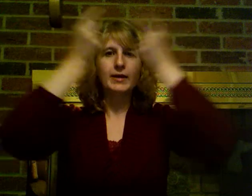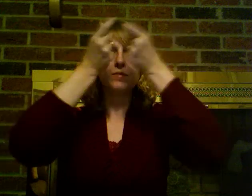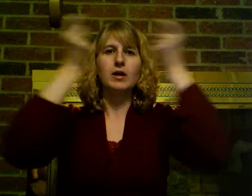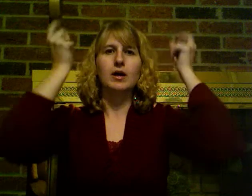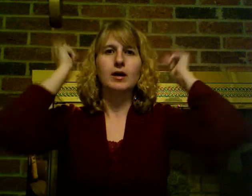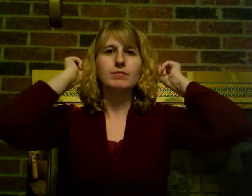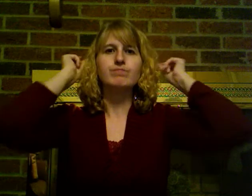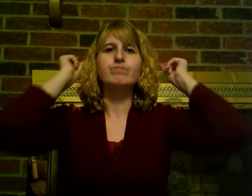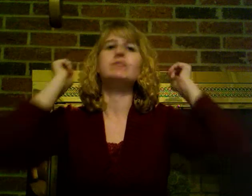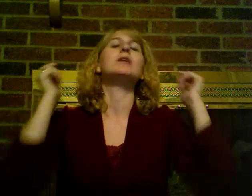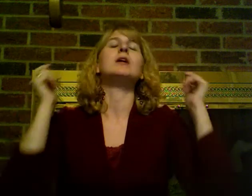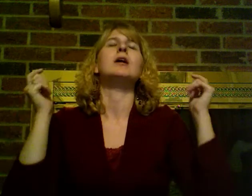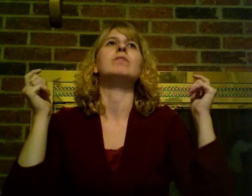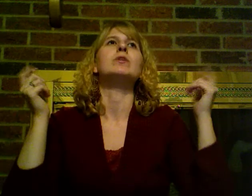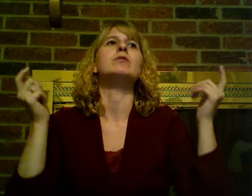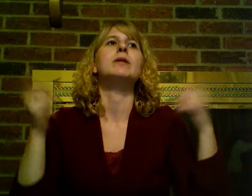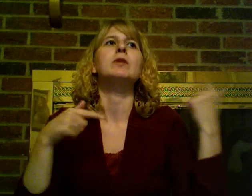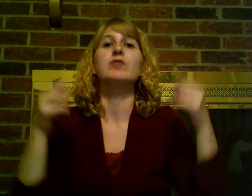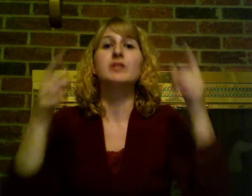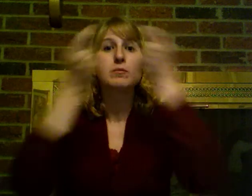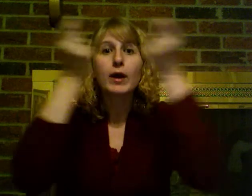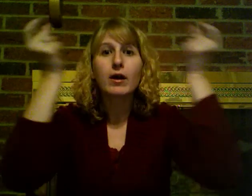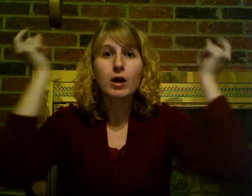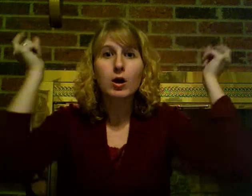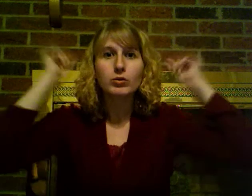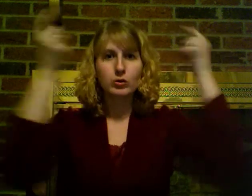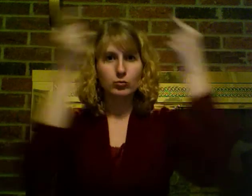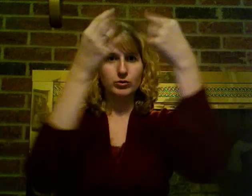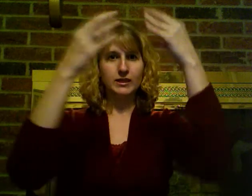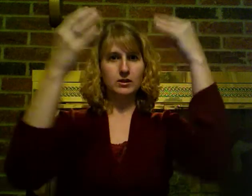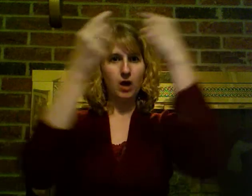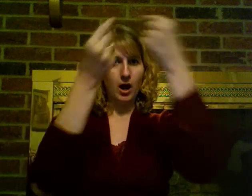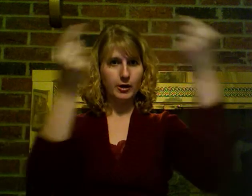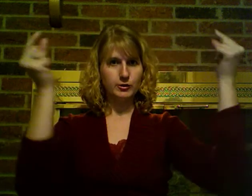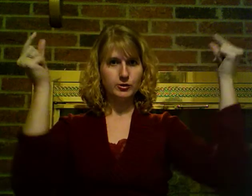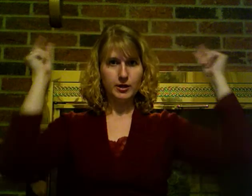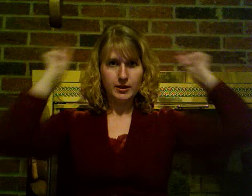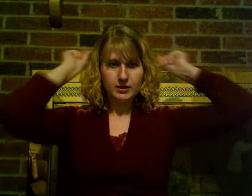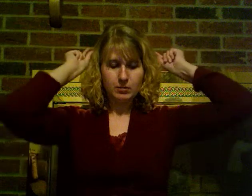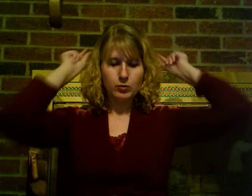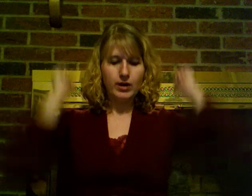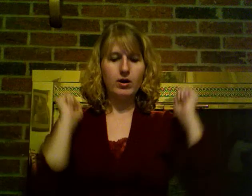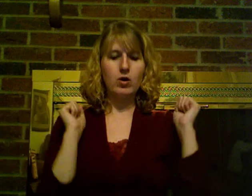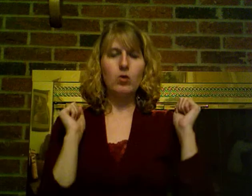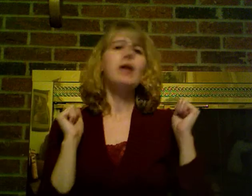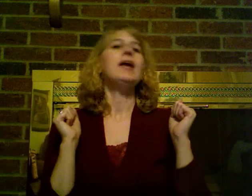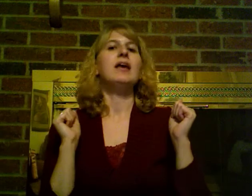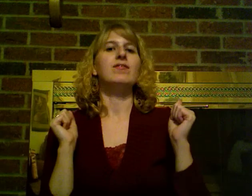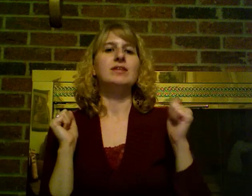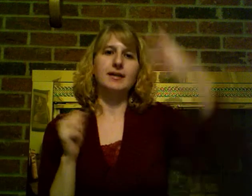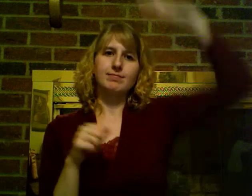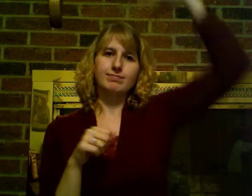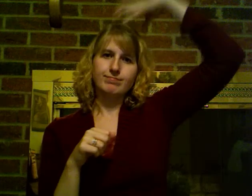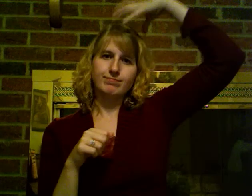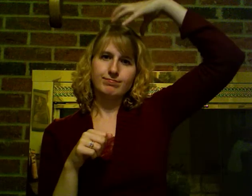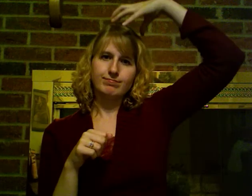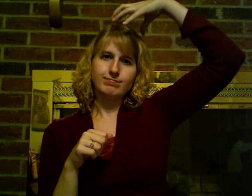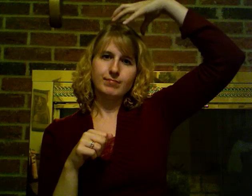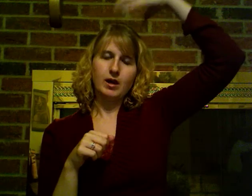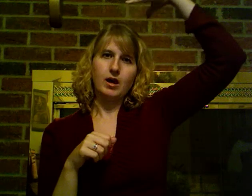brim, what's the word I'm looking for? Sombrero, really large sombrero. If it's